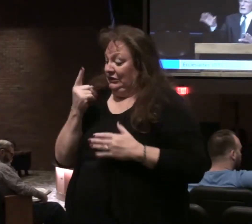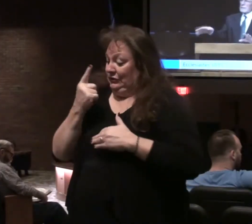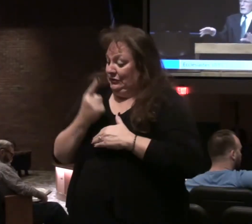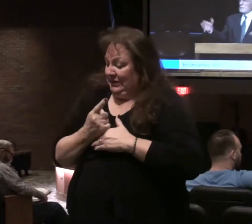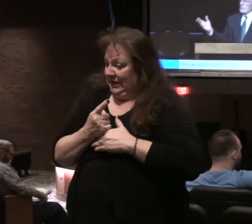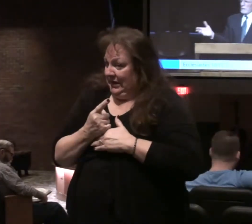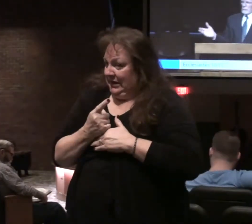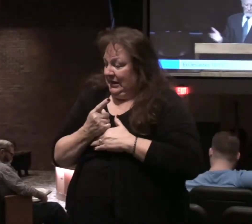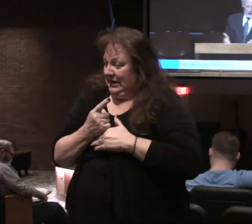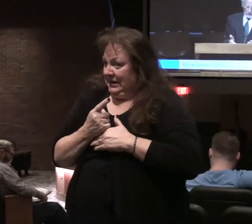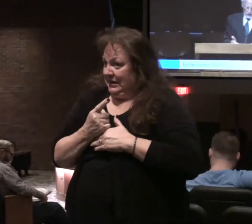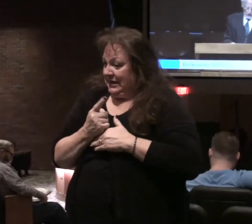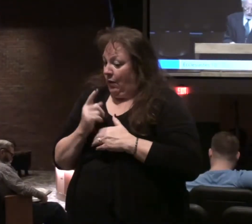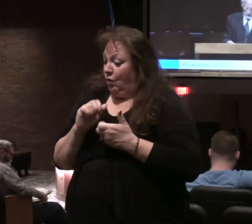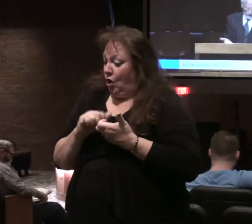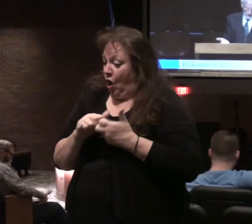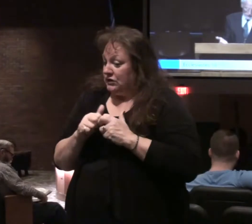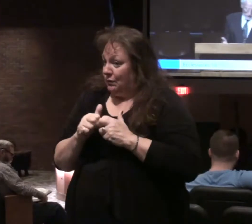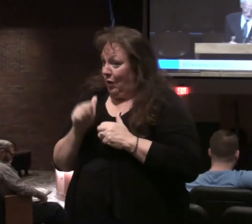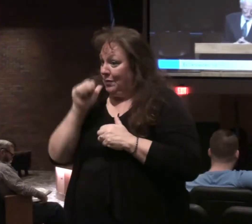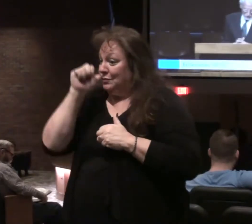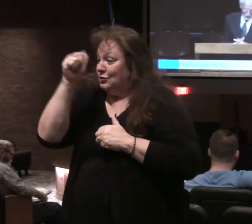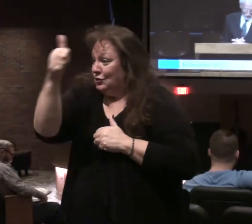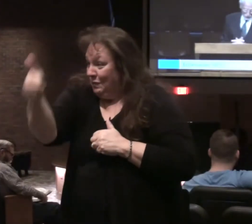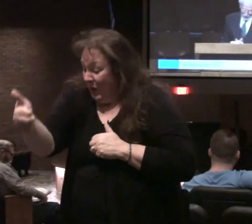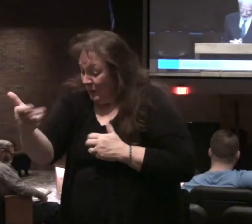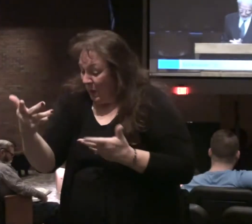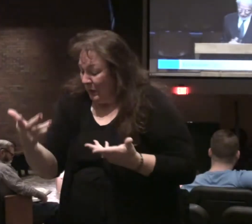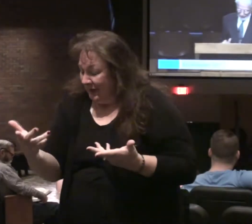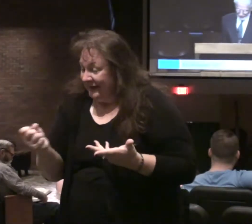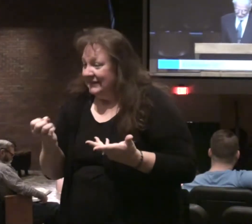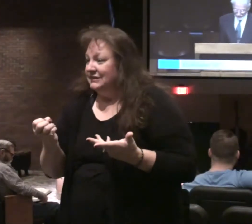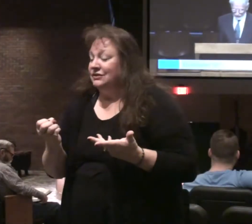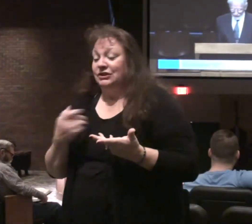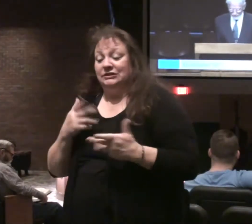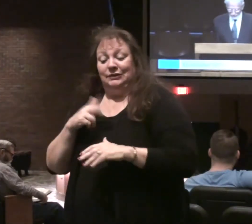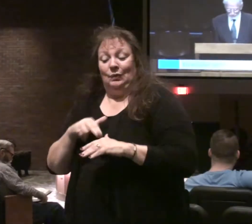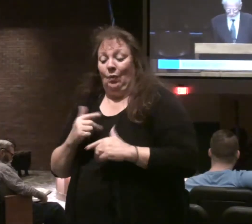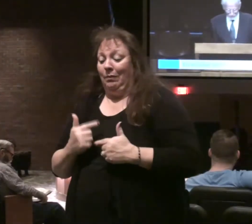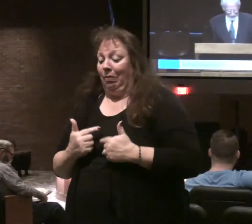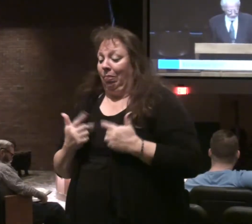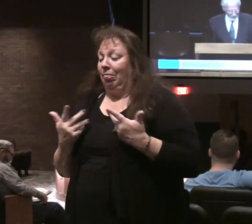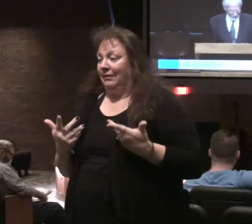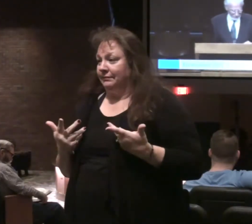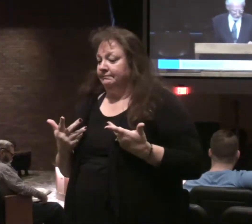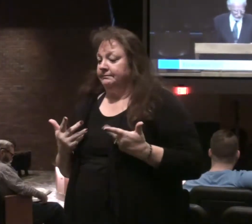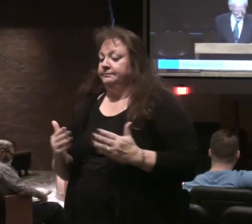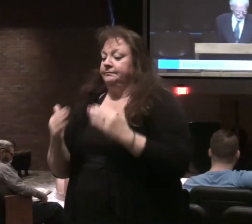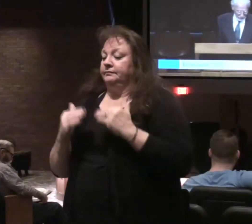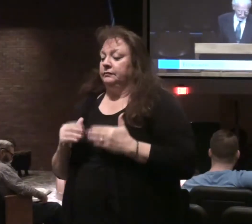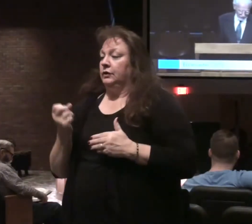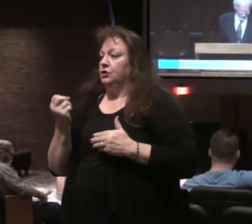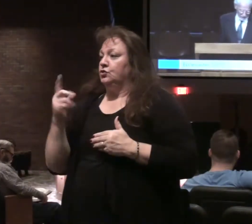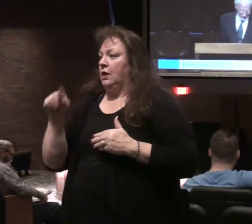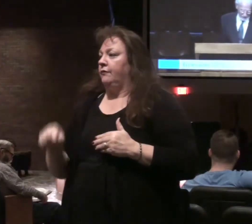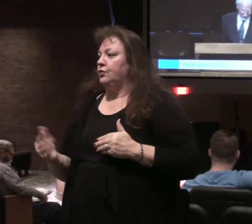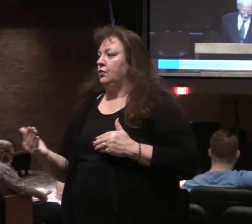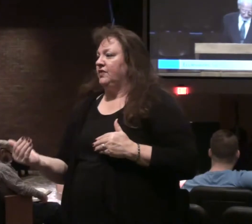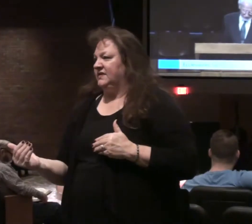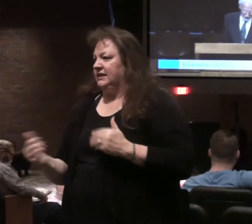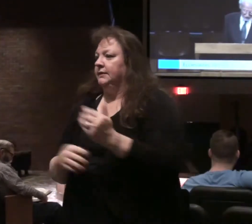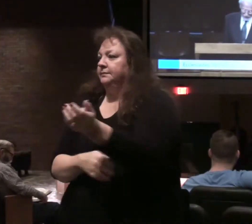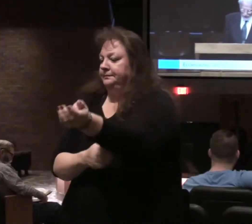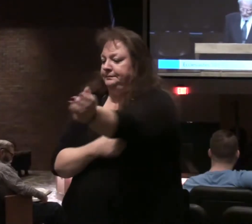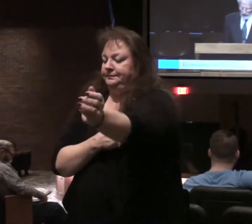That will make problems for me tomorrow in my just normal life. You come to verses 12 to 15,